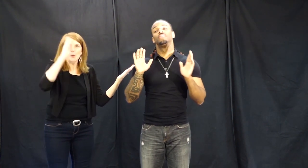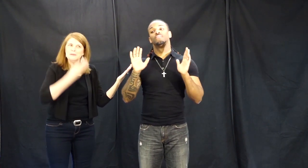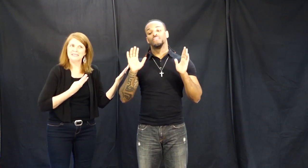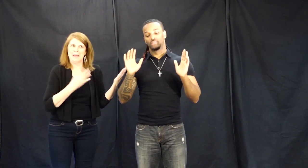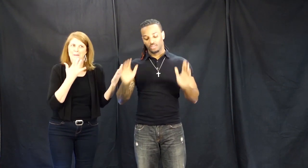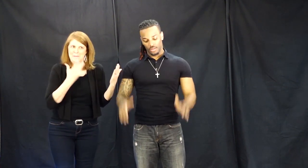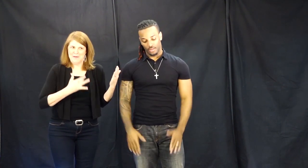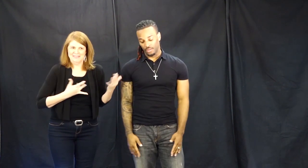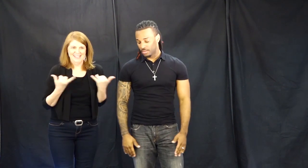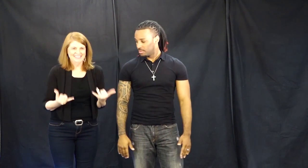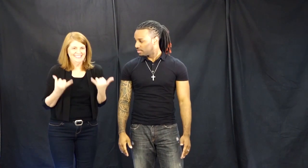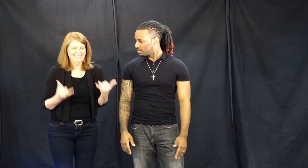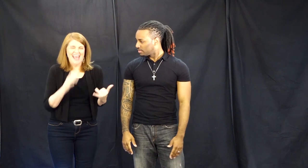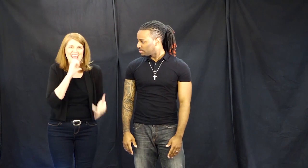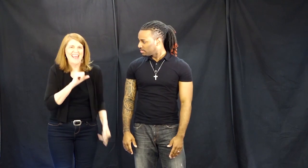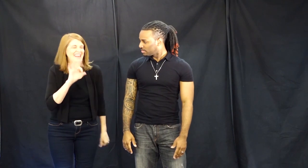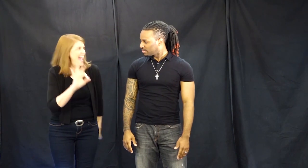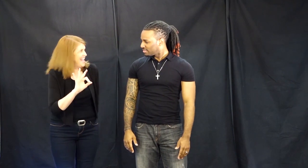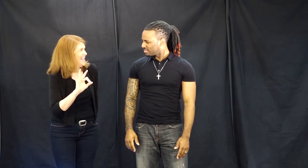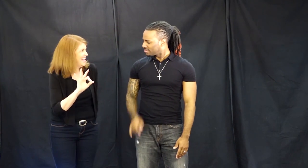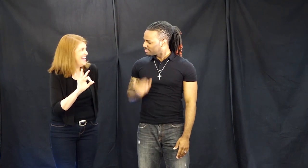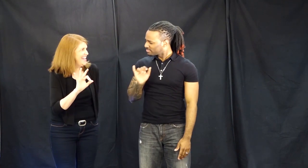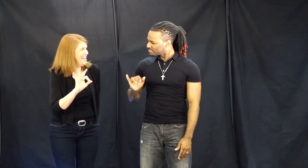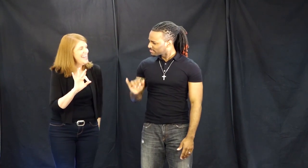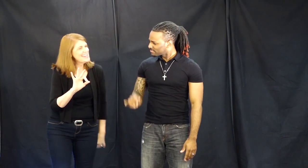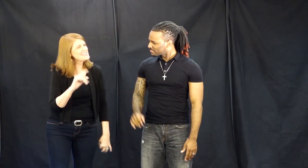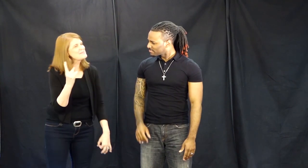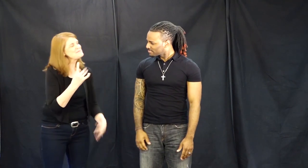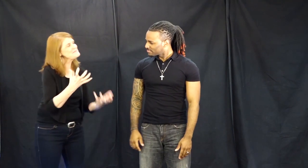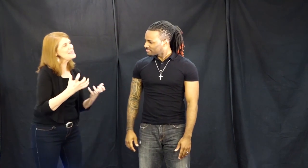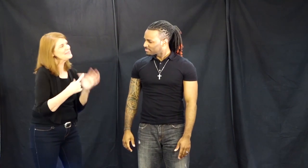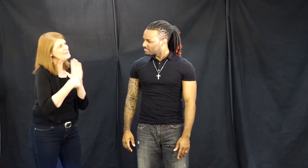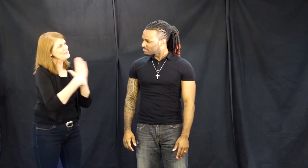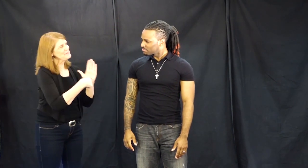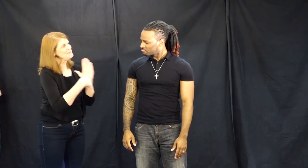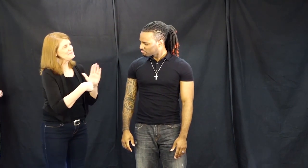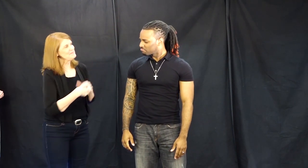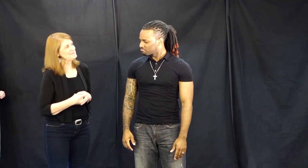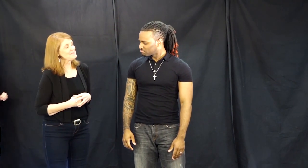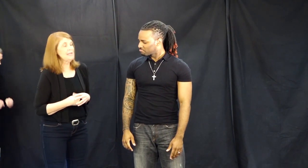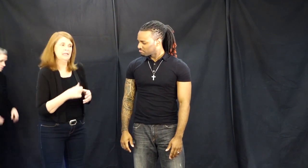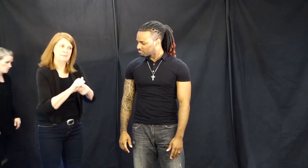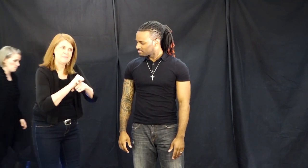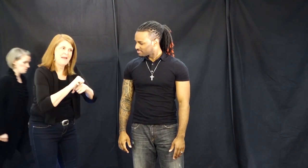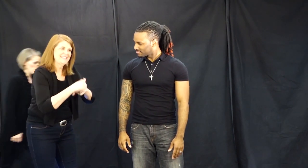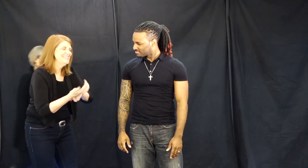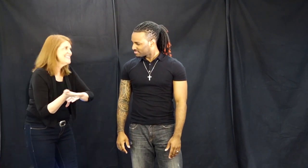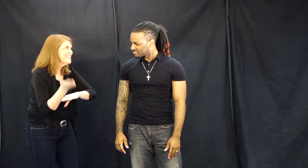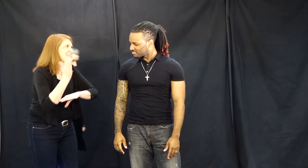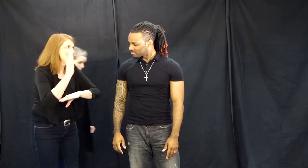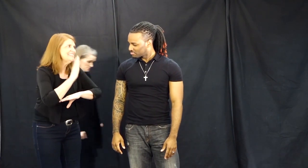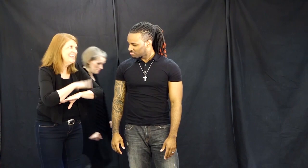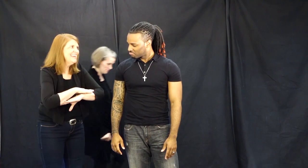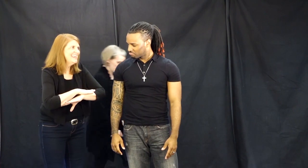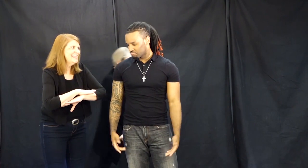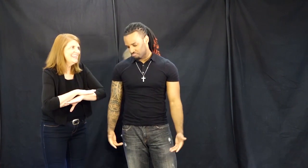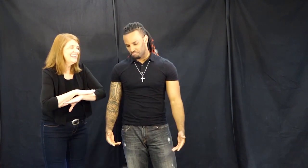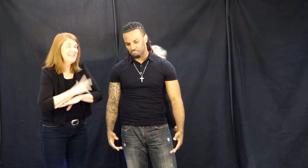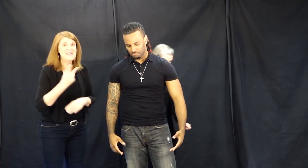9 years old today. He has something he'd like to say. He's been practicing all day.